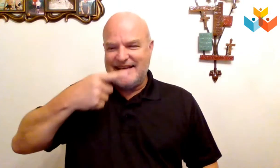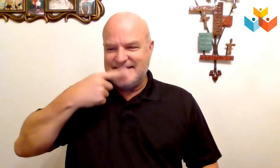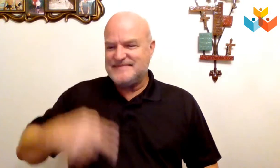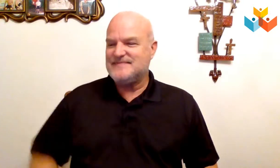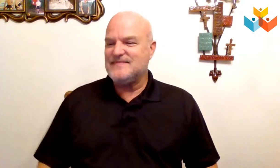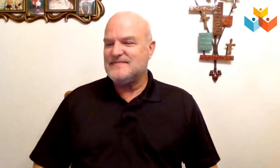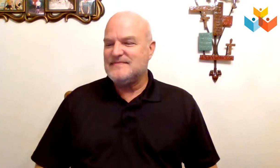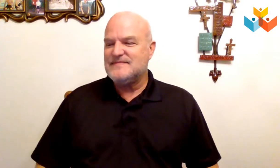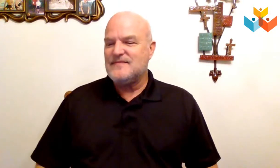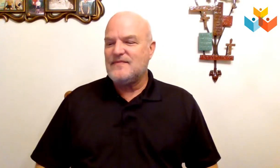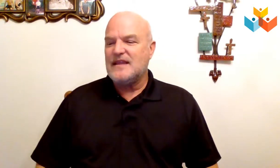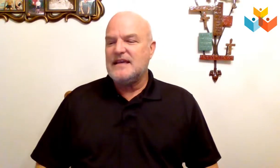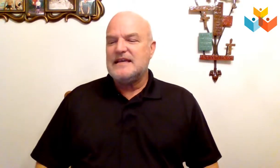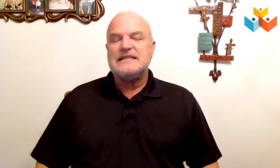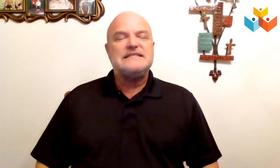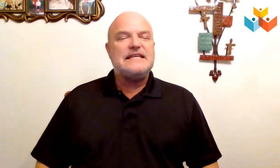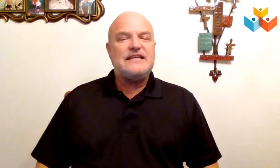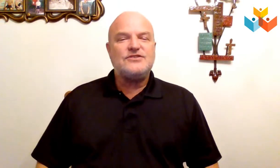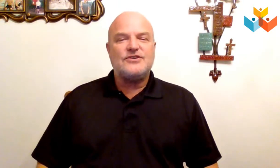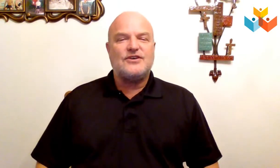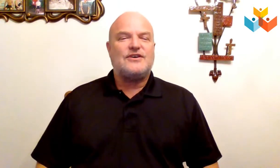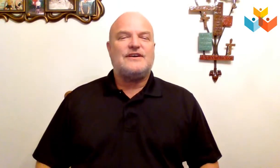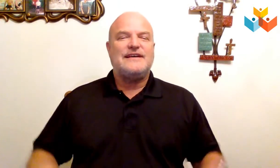deaf. Hearing.